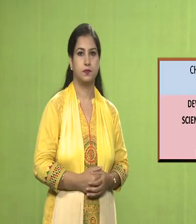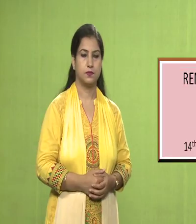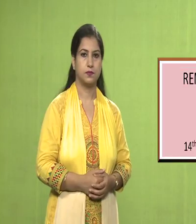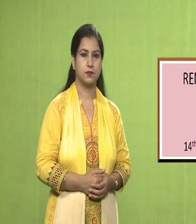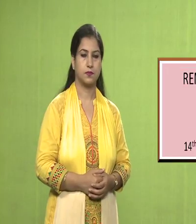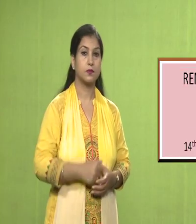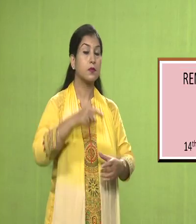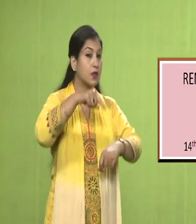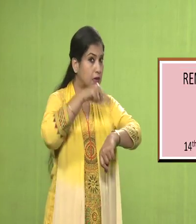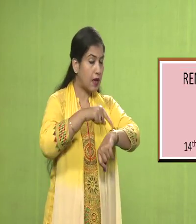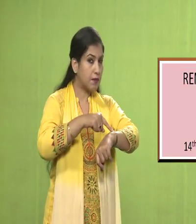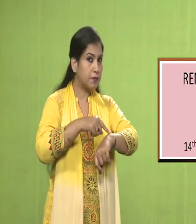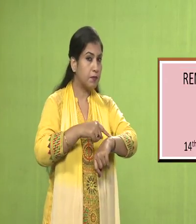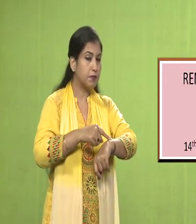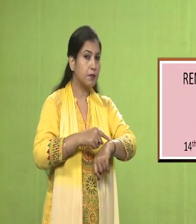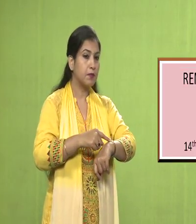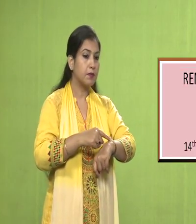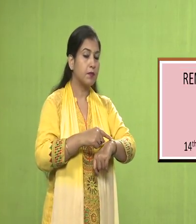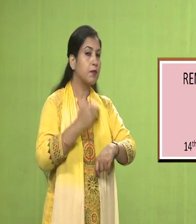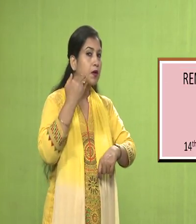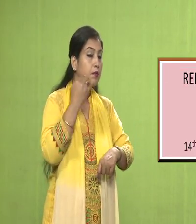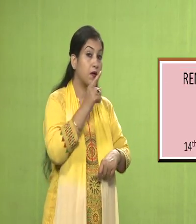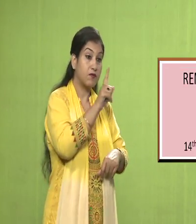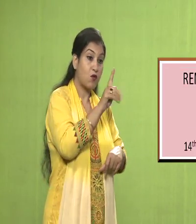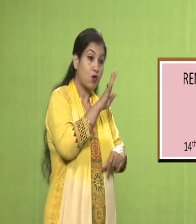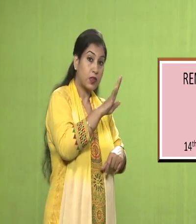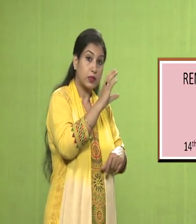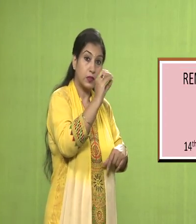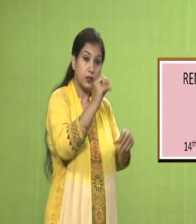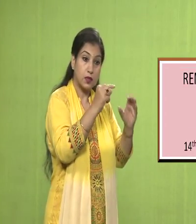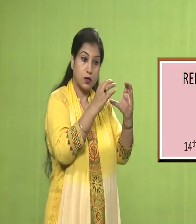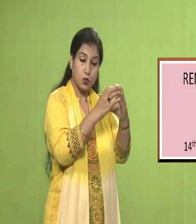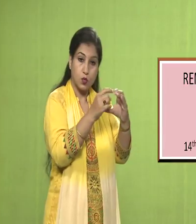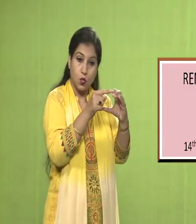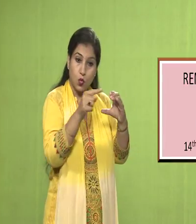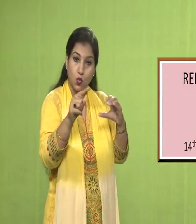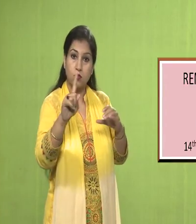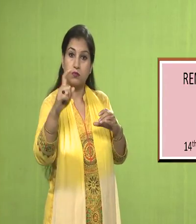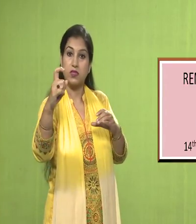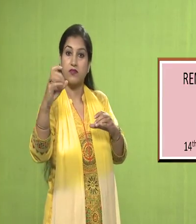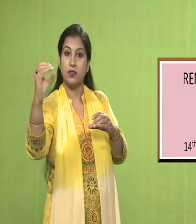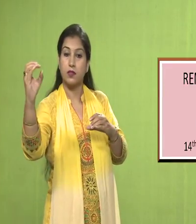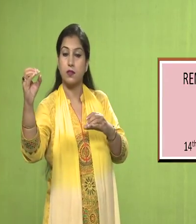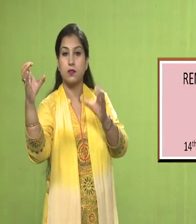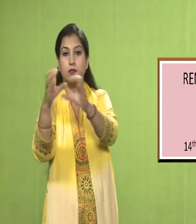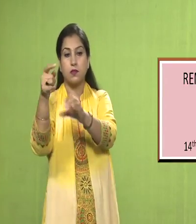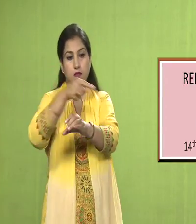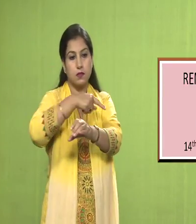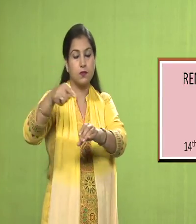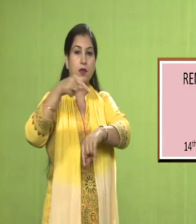The time period between 14th to 17th century in Europe is known as